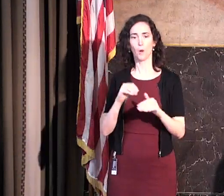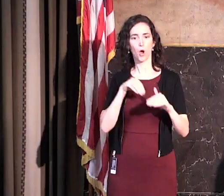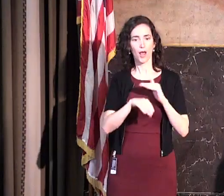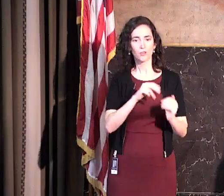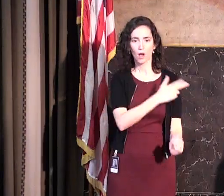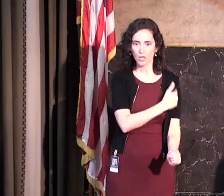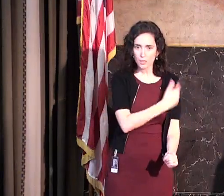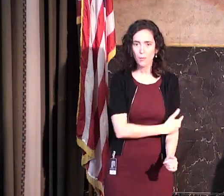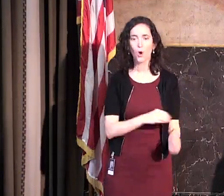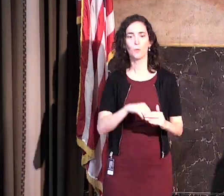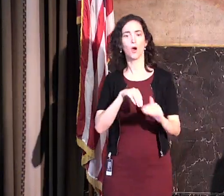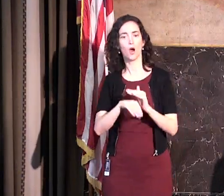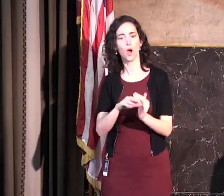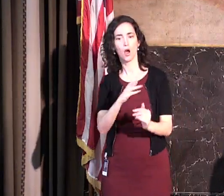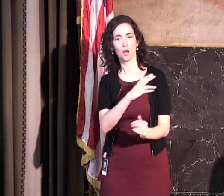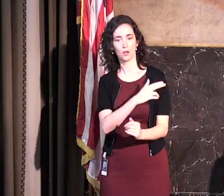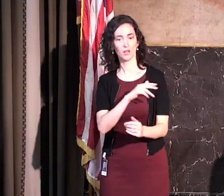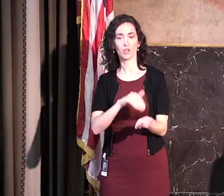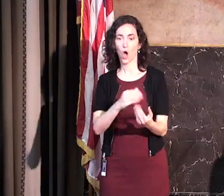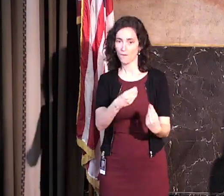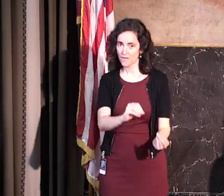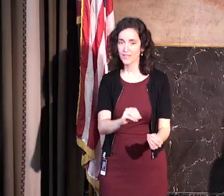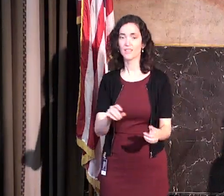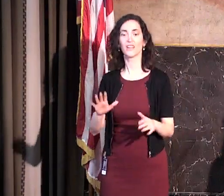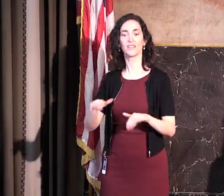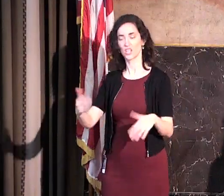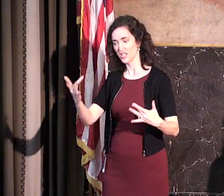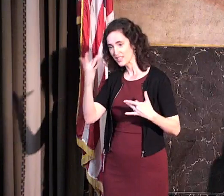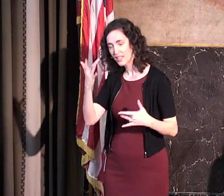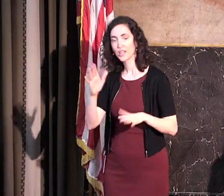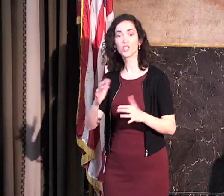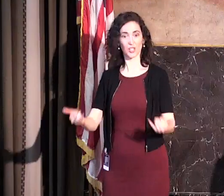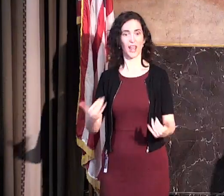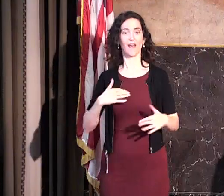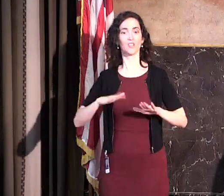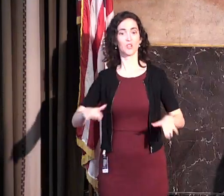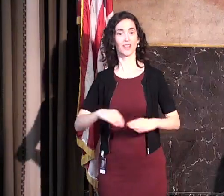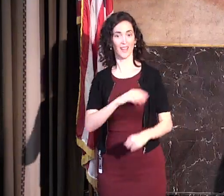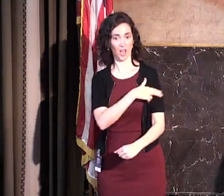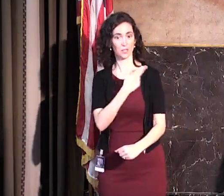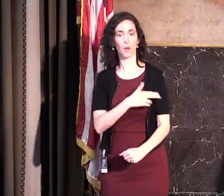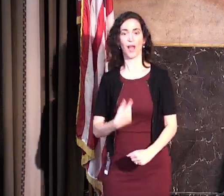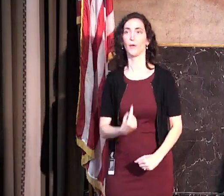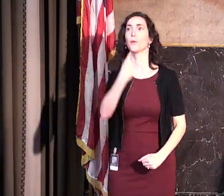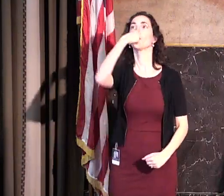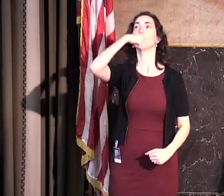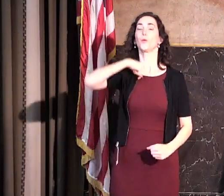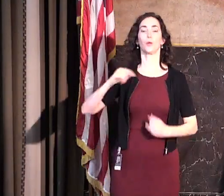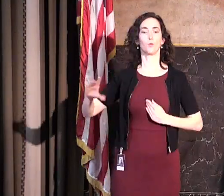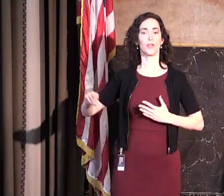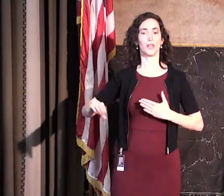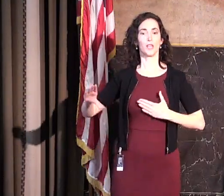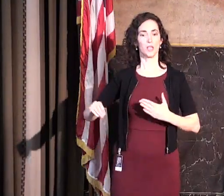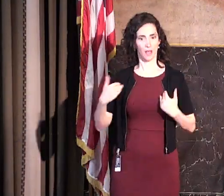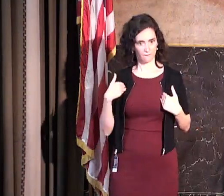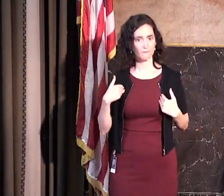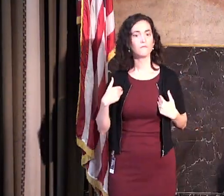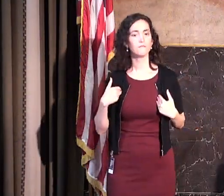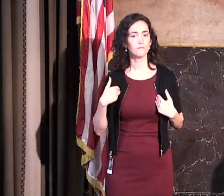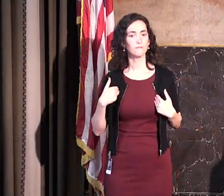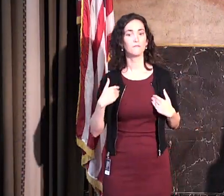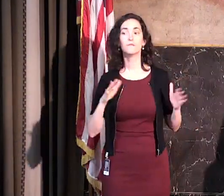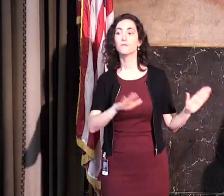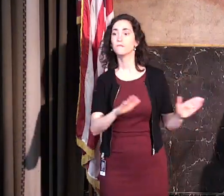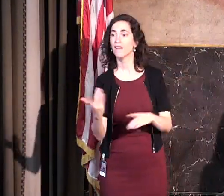office visits, we are seeing sick kids and intubated kids today in our hospital. Last year, our